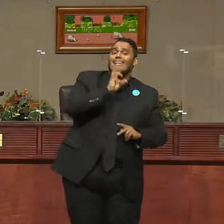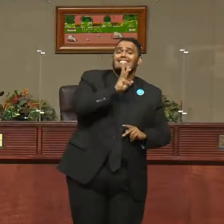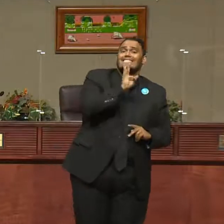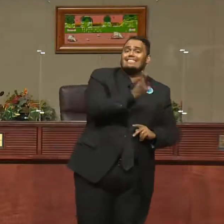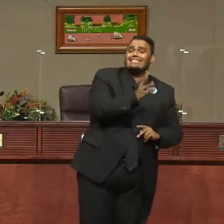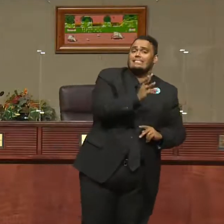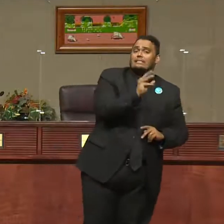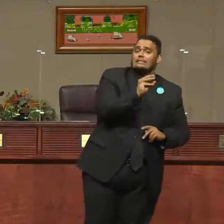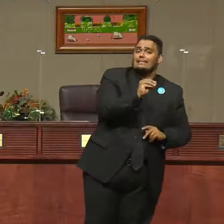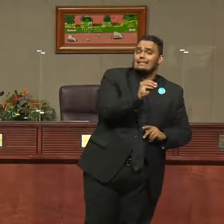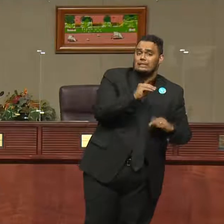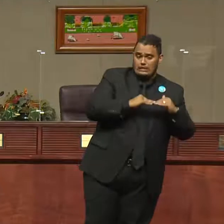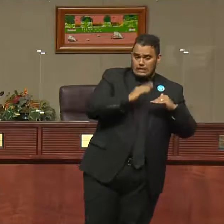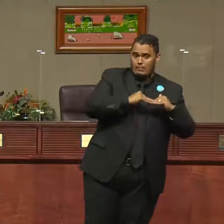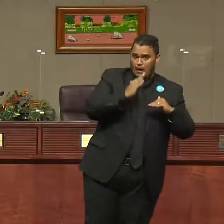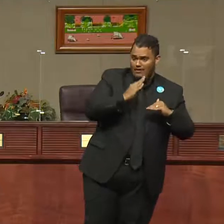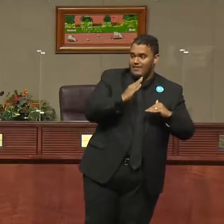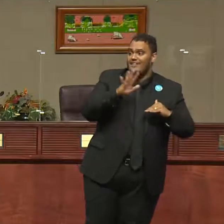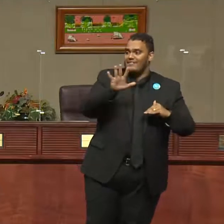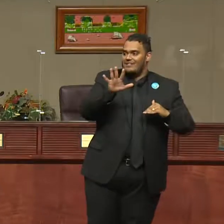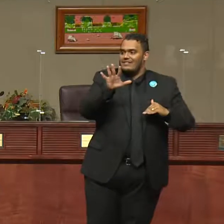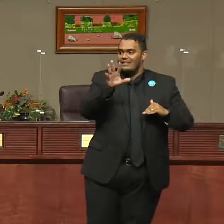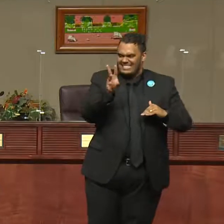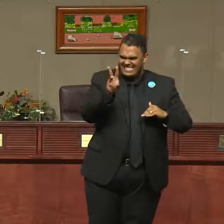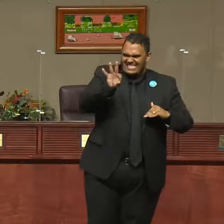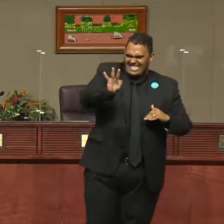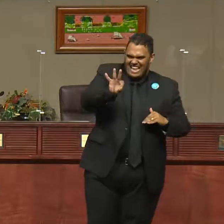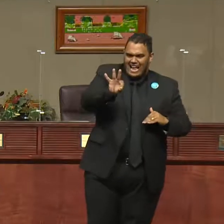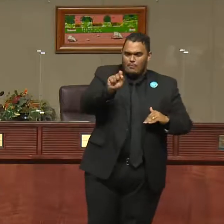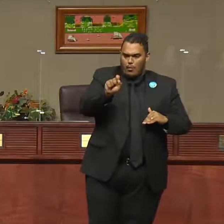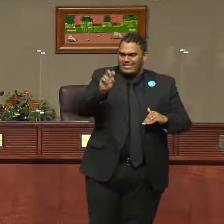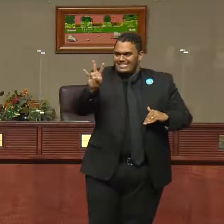69.7% of completed series.